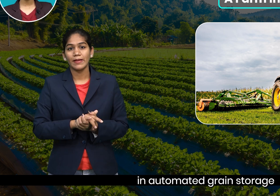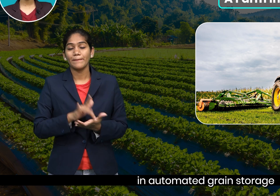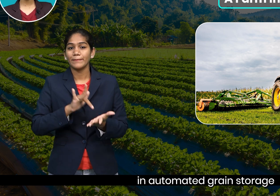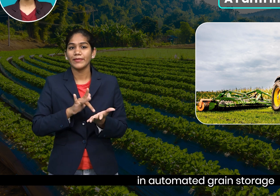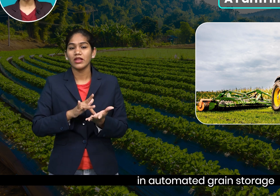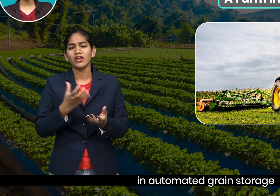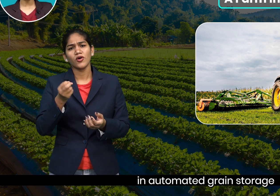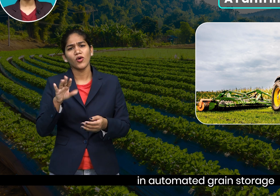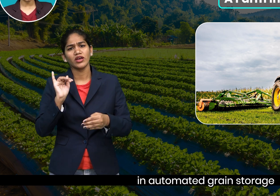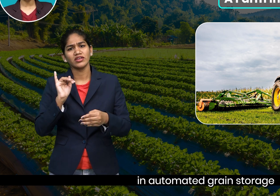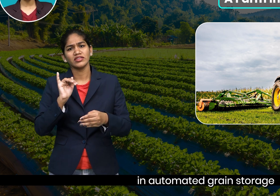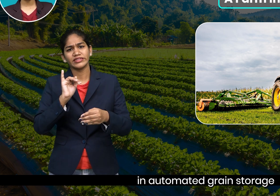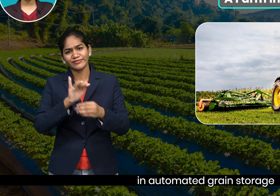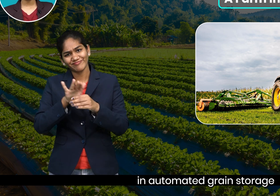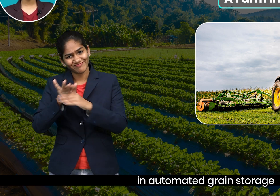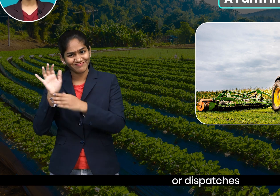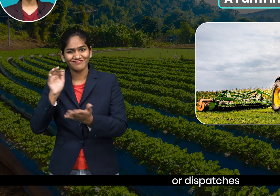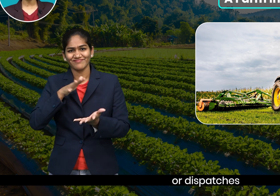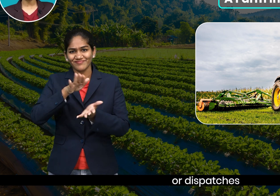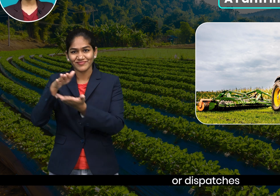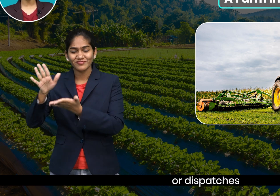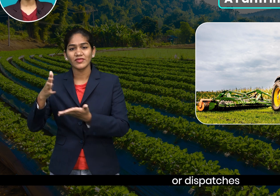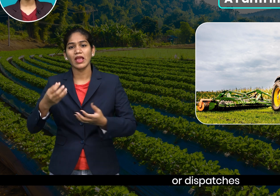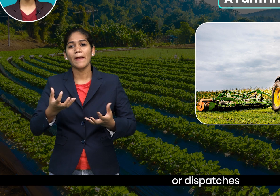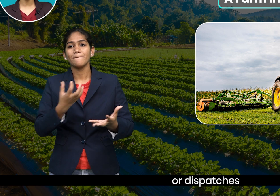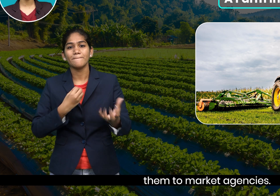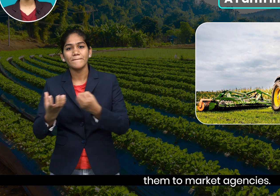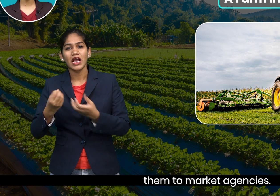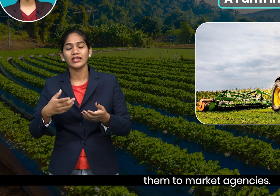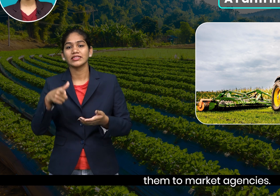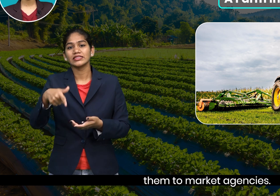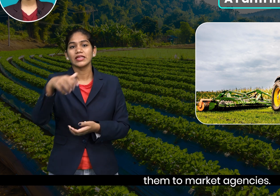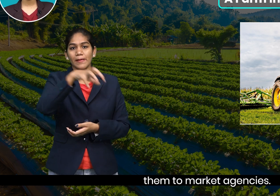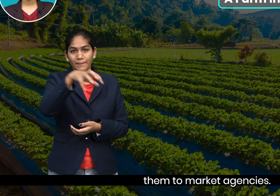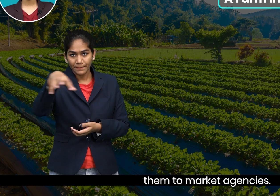or dispatches them to market agencies.